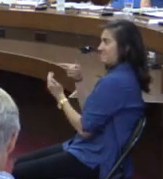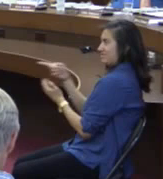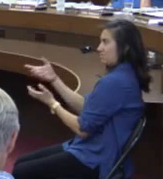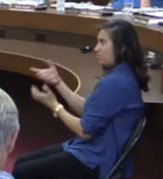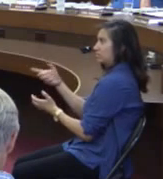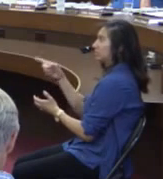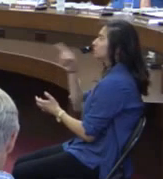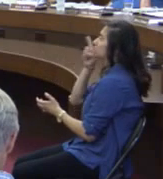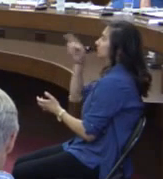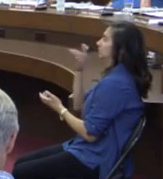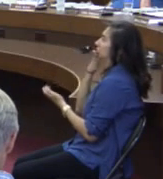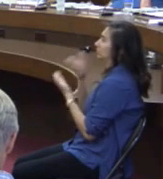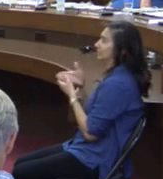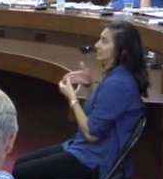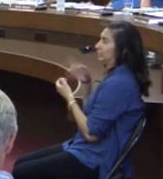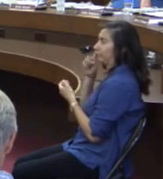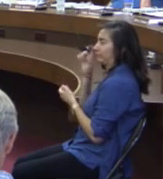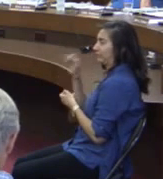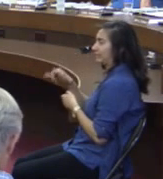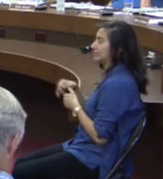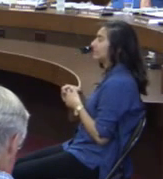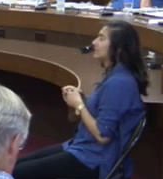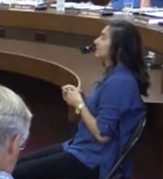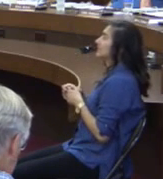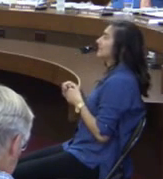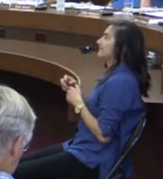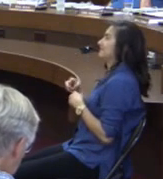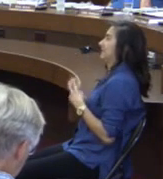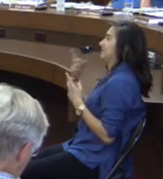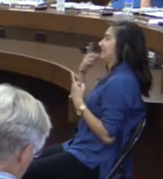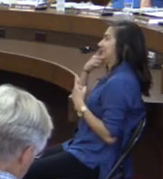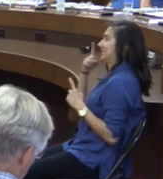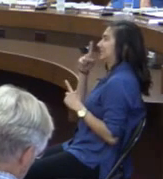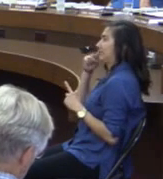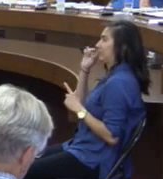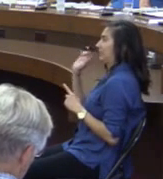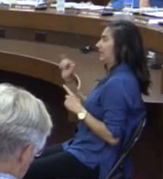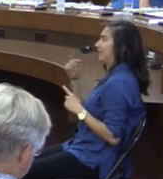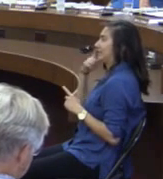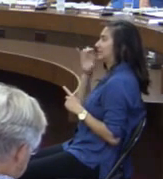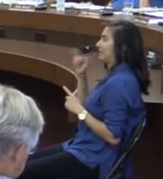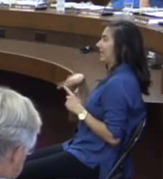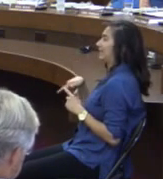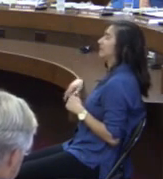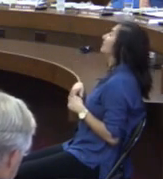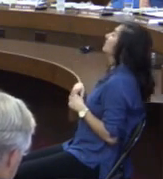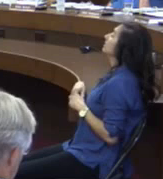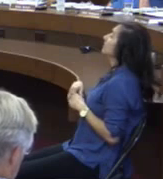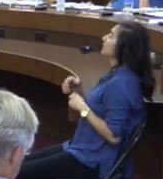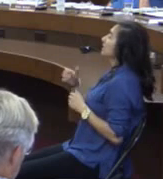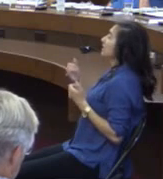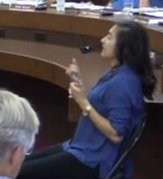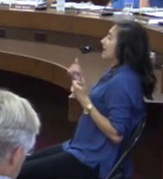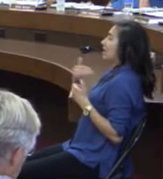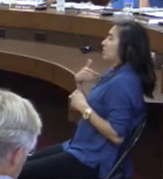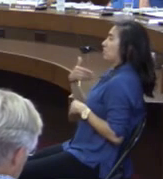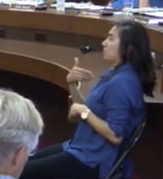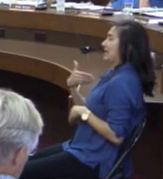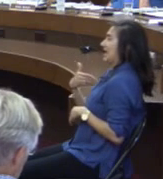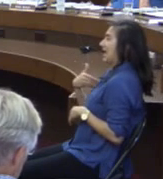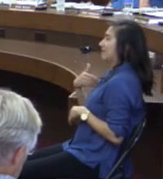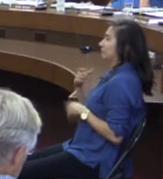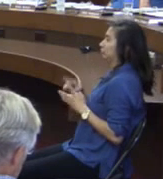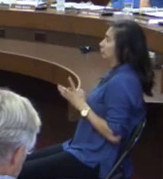in pulling all that together. Very successful program because of him, and we have now